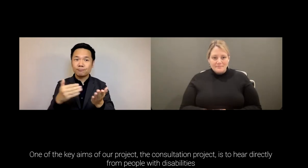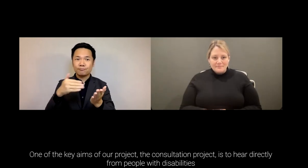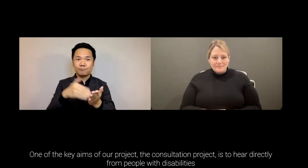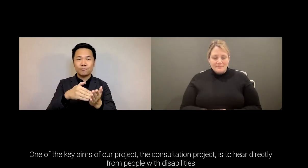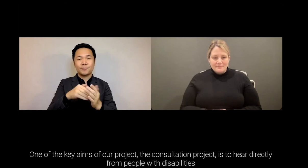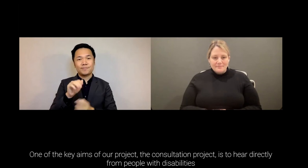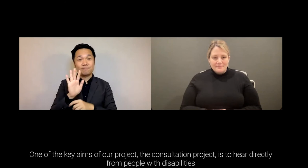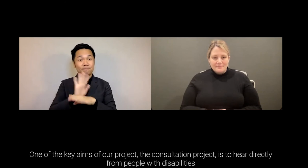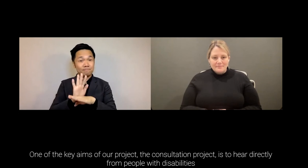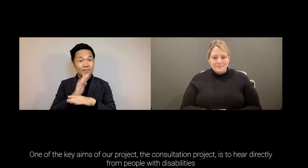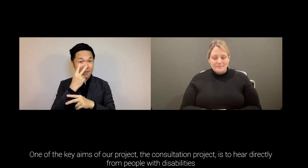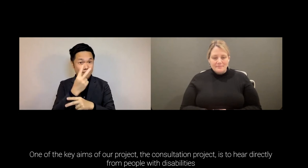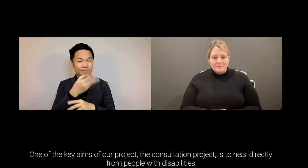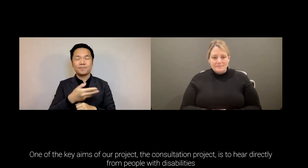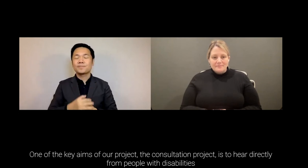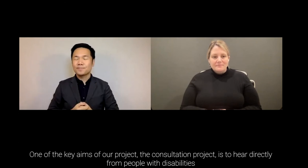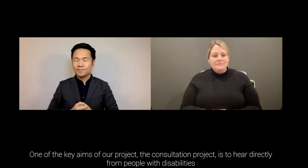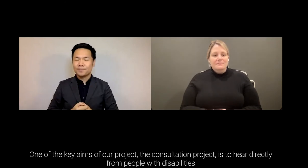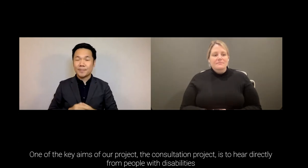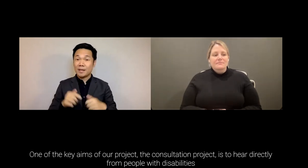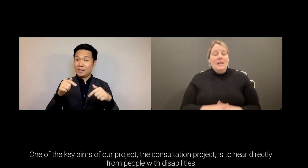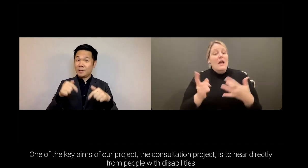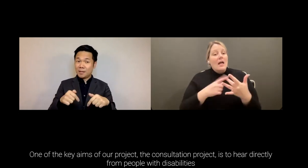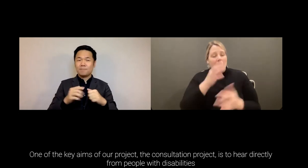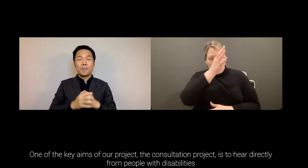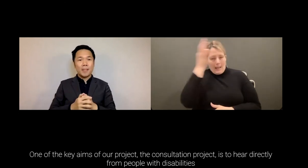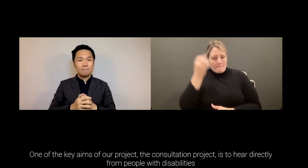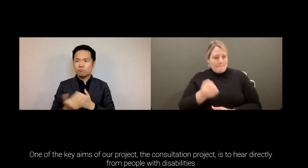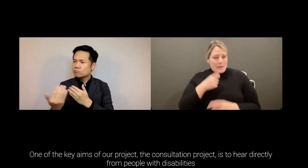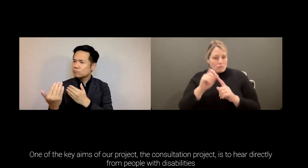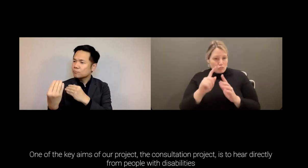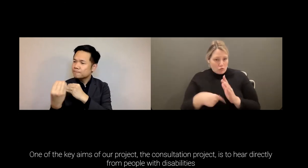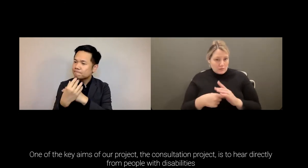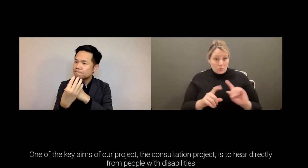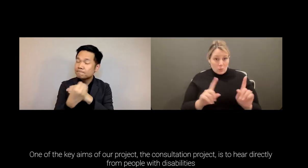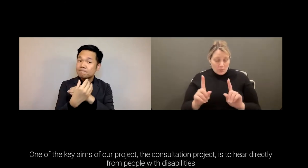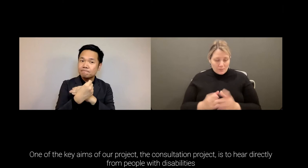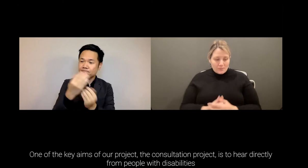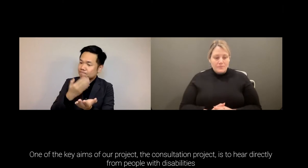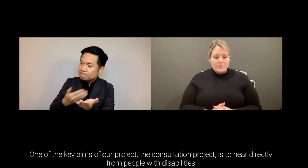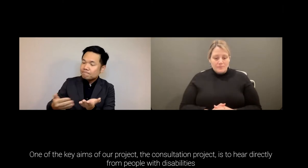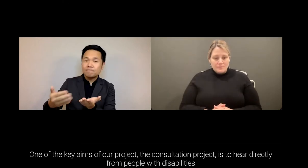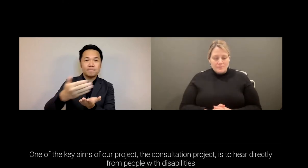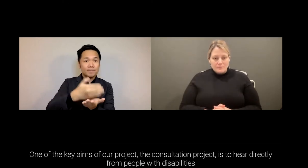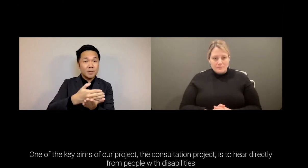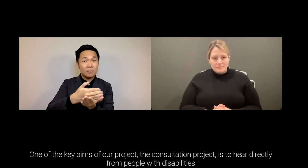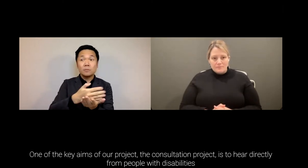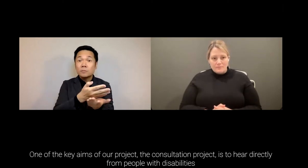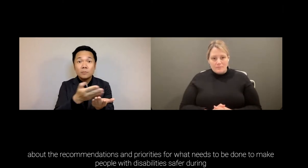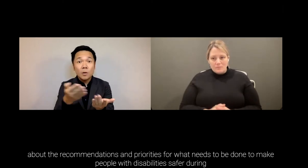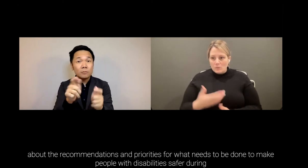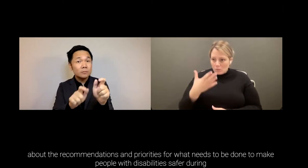Another key aim of our project, our consultation project, is to hear directly from people with